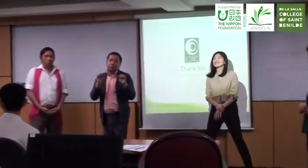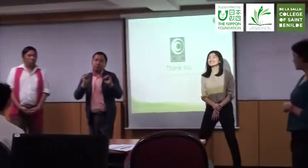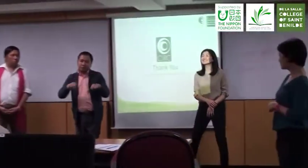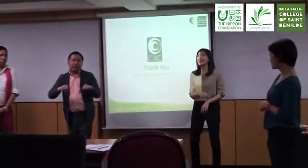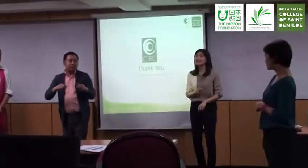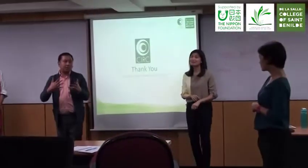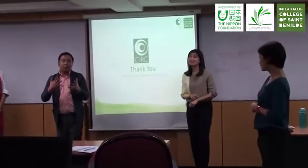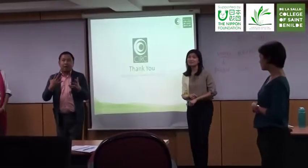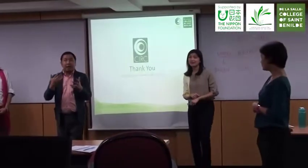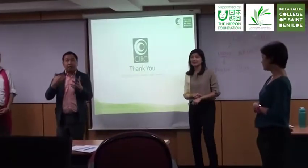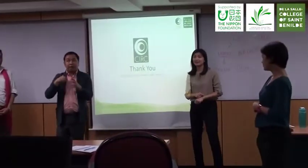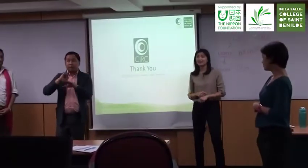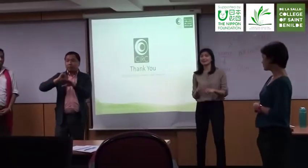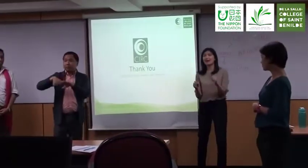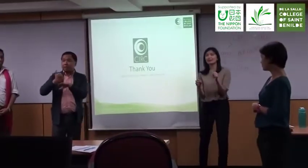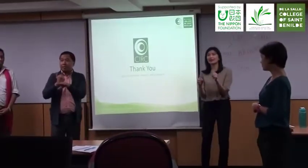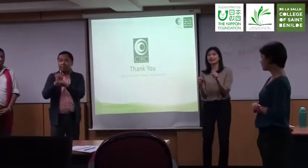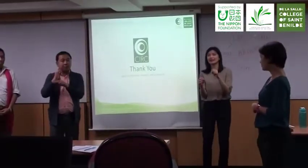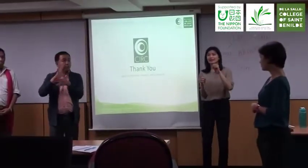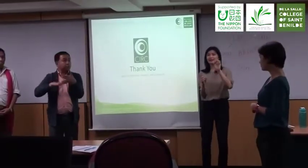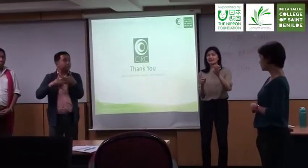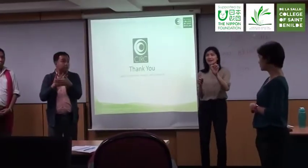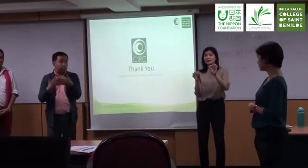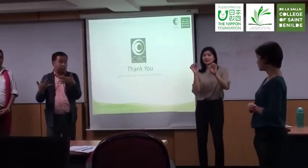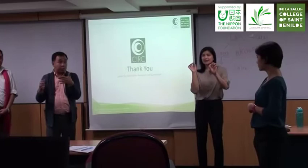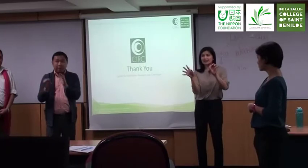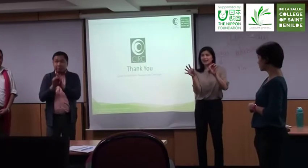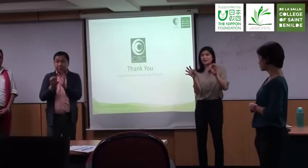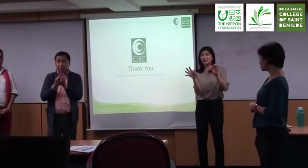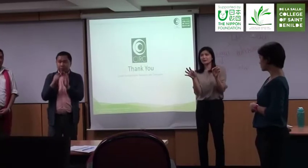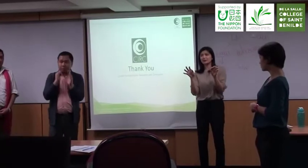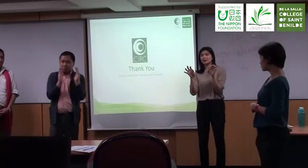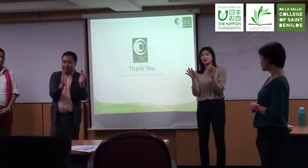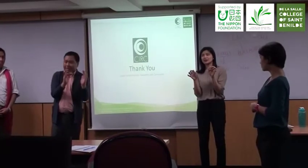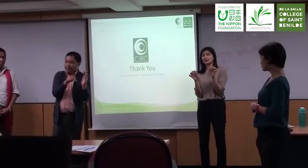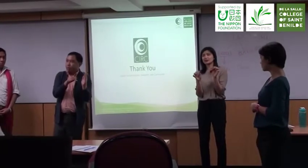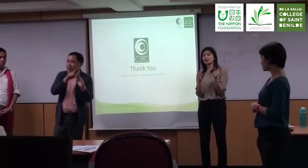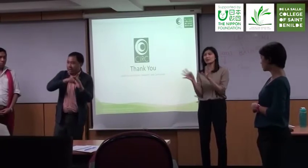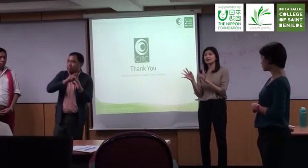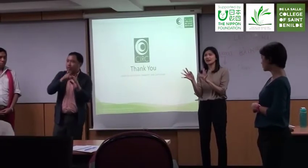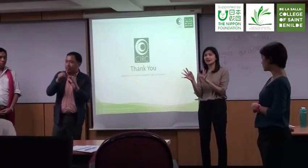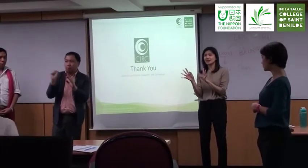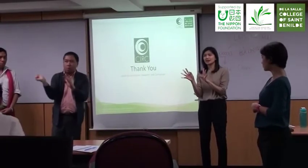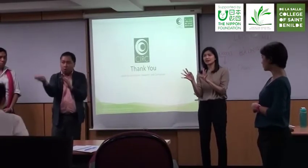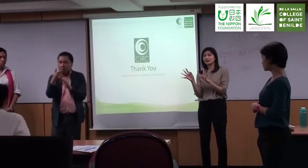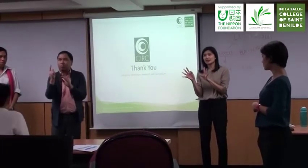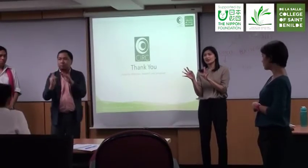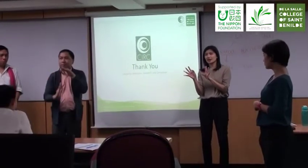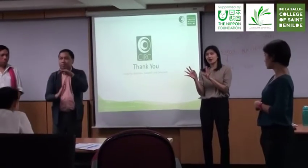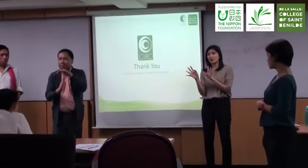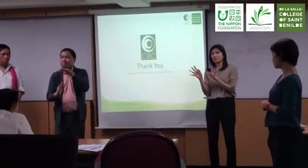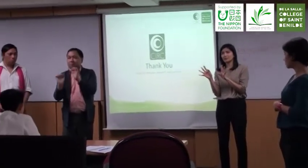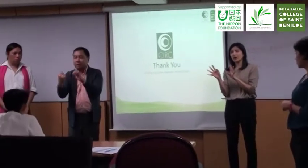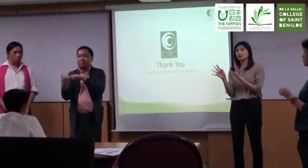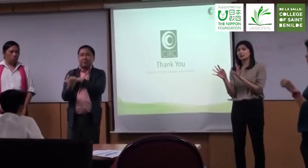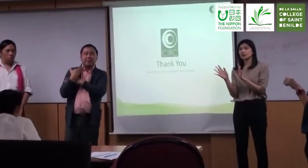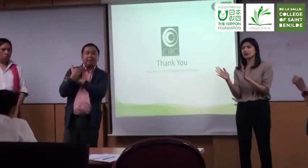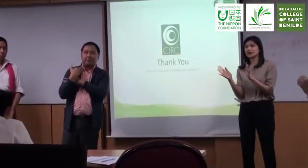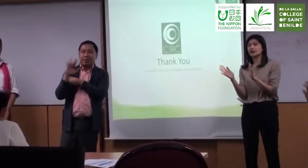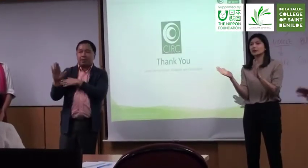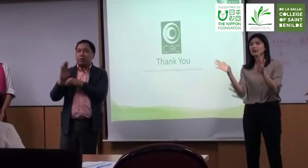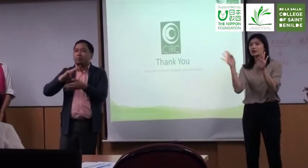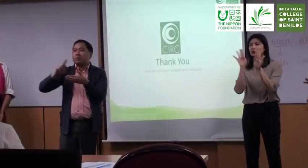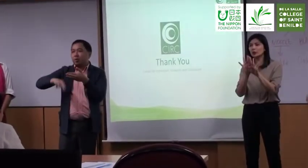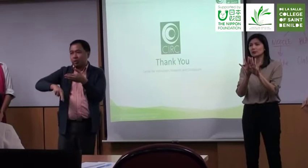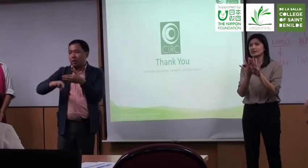You can set a time. Like for example, at this time and this time, everybody should have submitted their